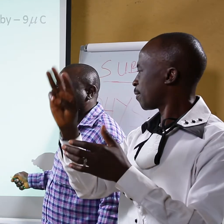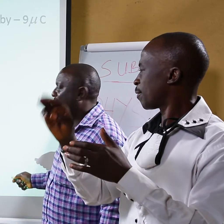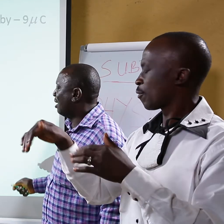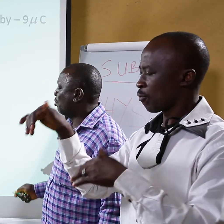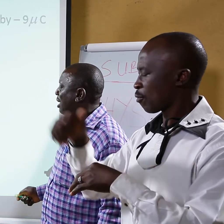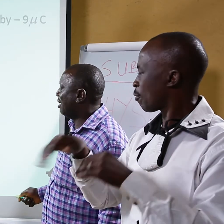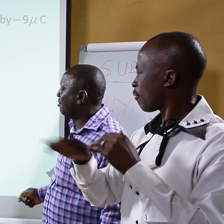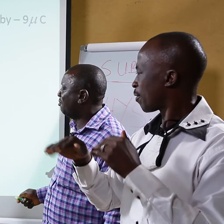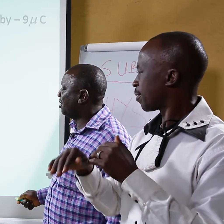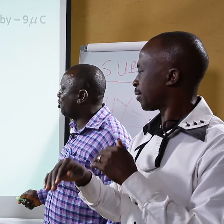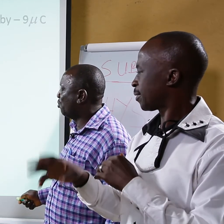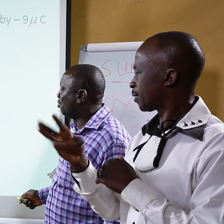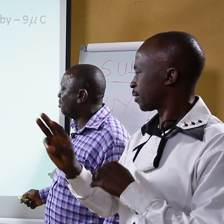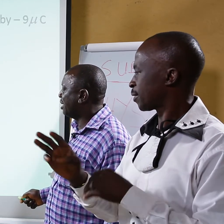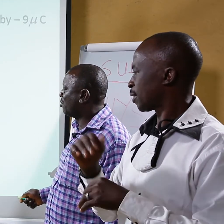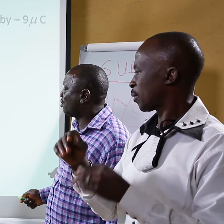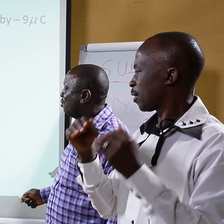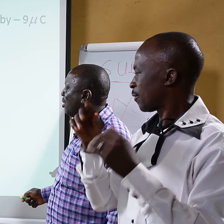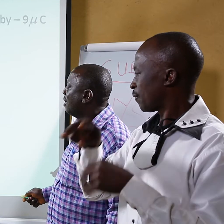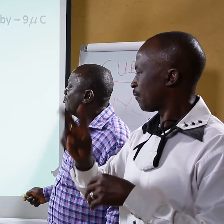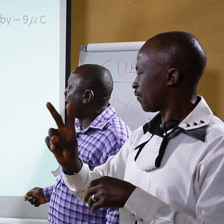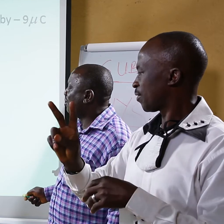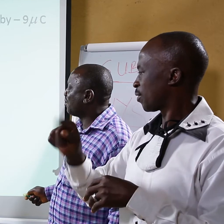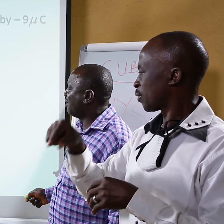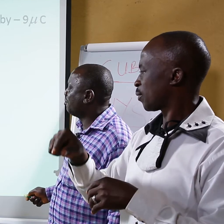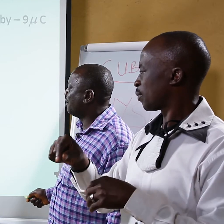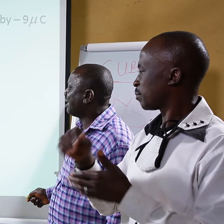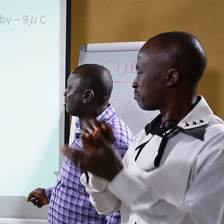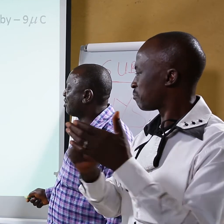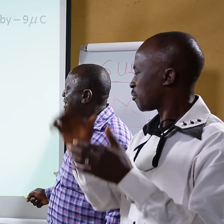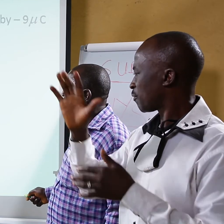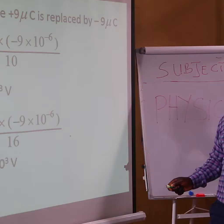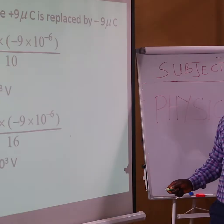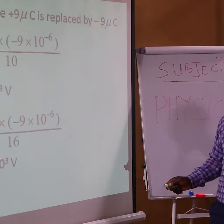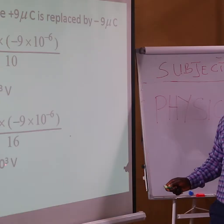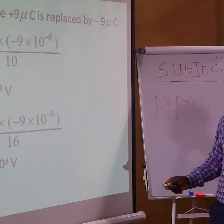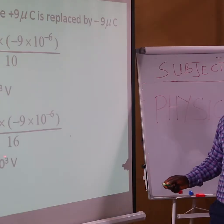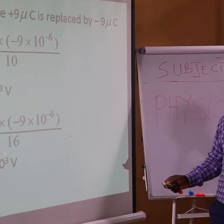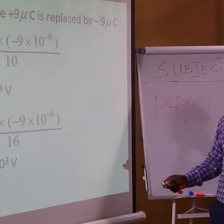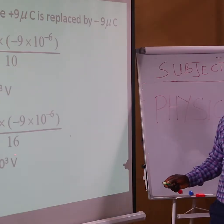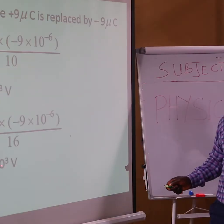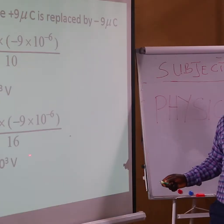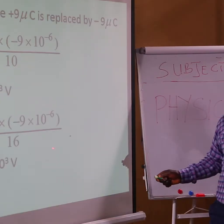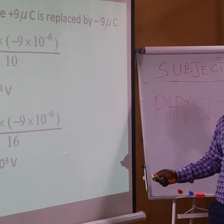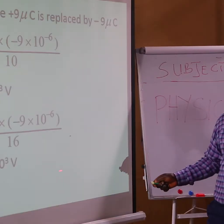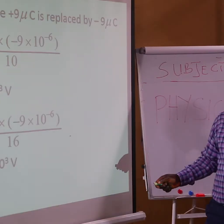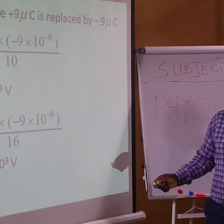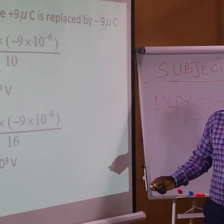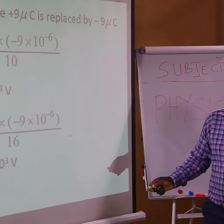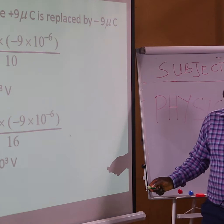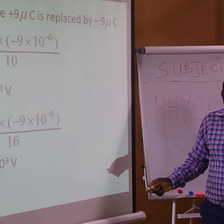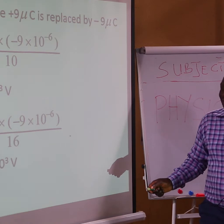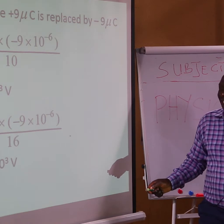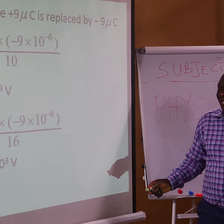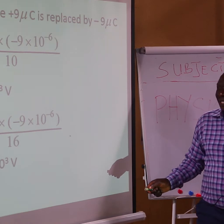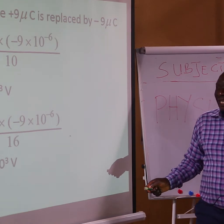16. And we will have Vq to be equals to minus 5.06 times 10 to power 3 volts. That